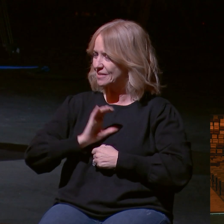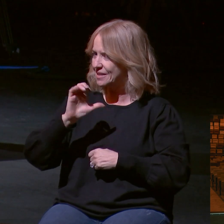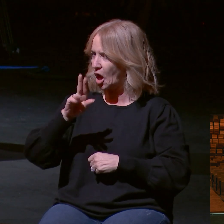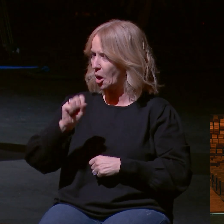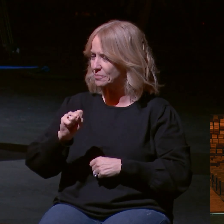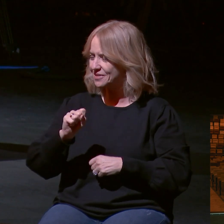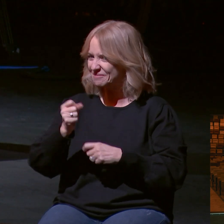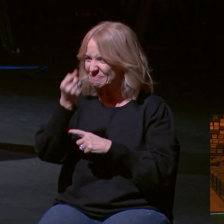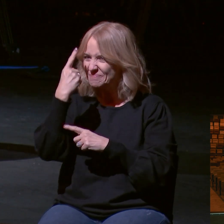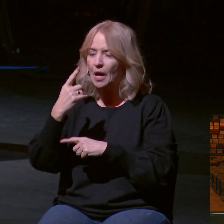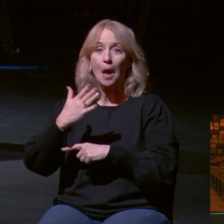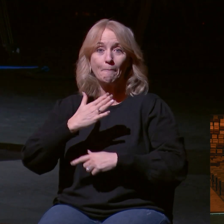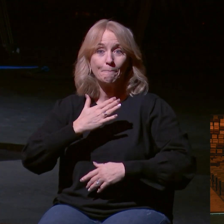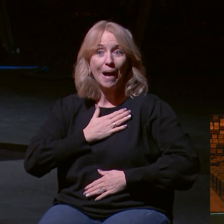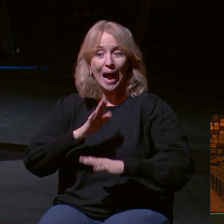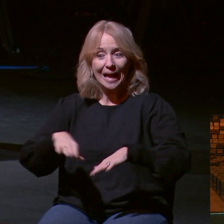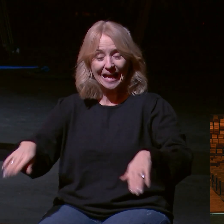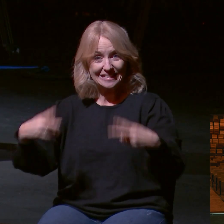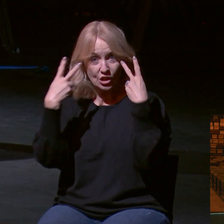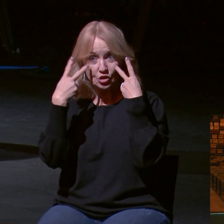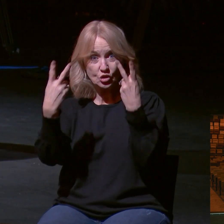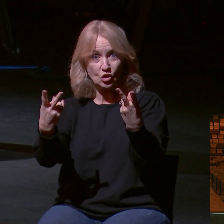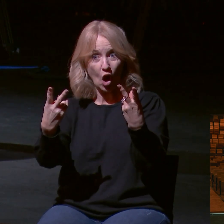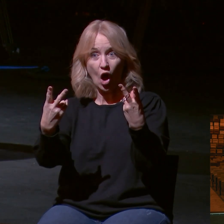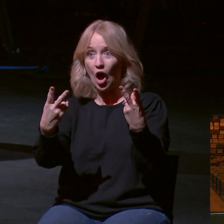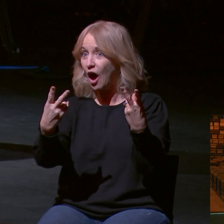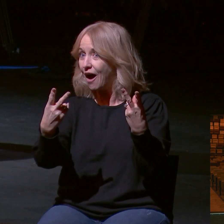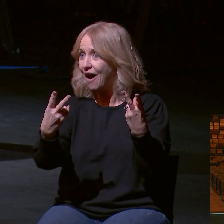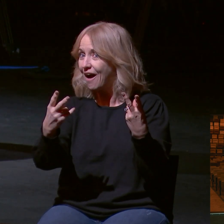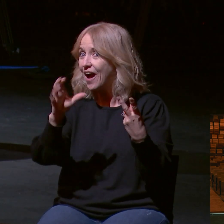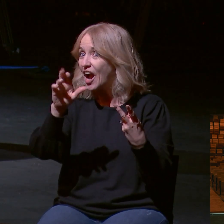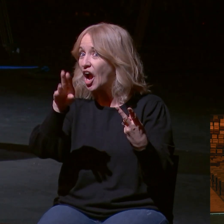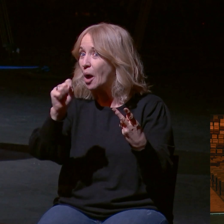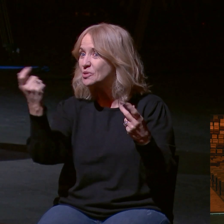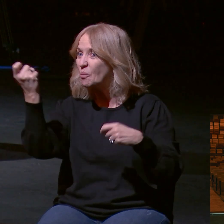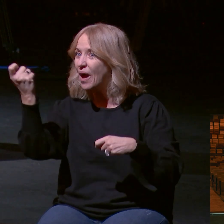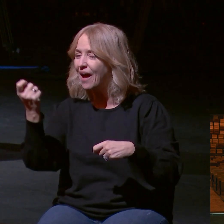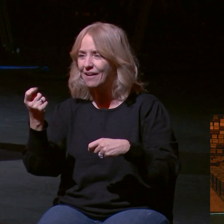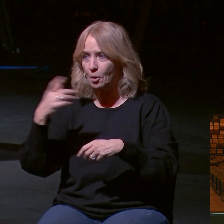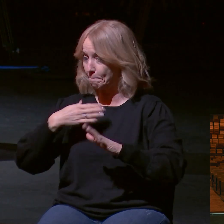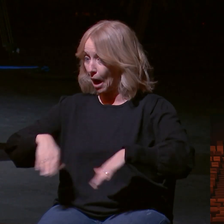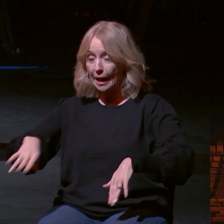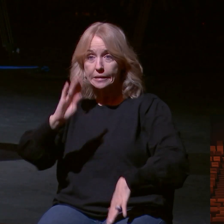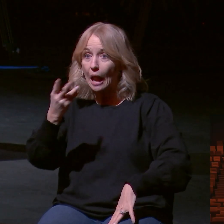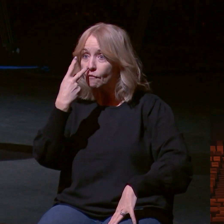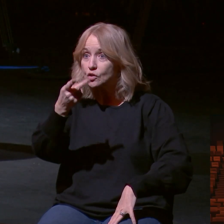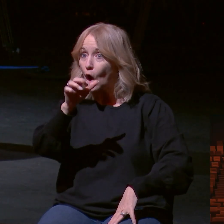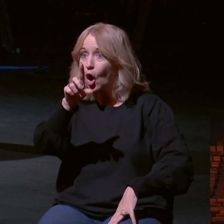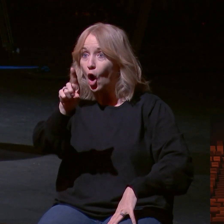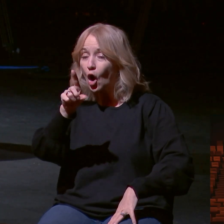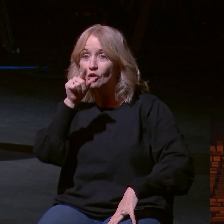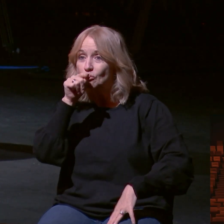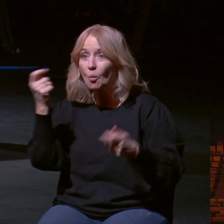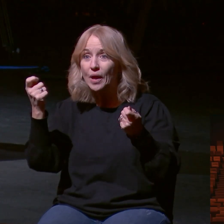have witnessed the Cubs winning it all, but have yet to see the Cards win it all. And some of you just turned off your TVs. Anyway, the year